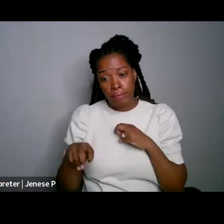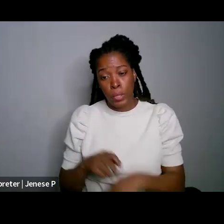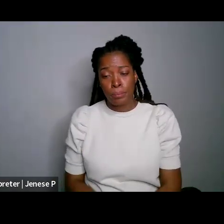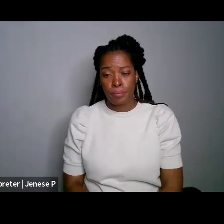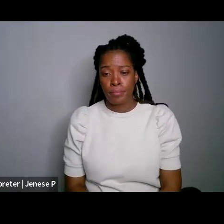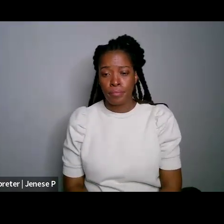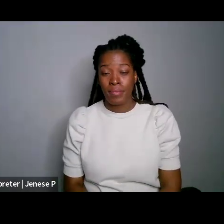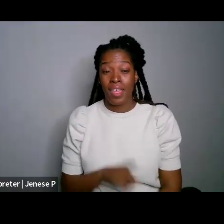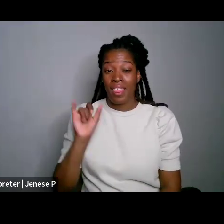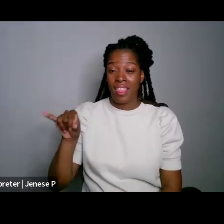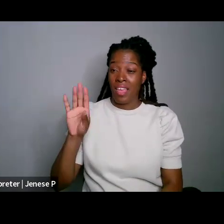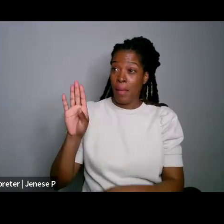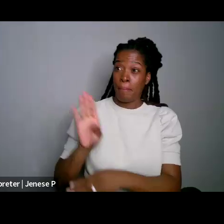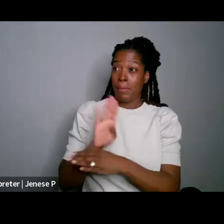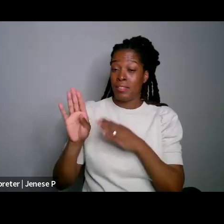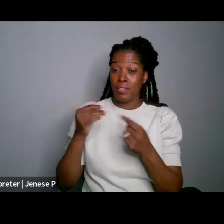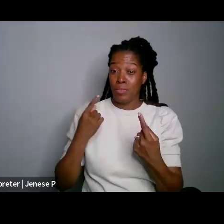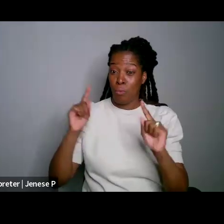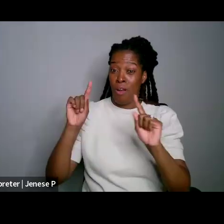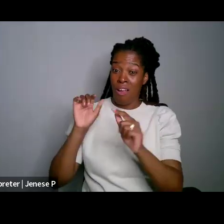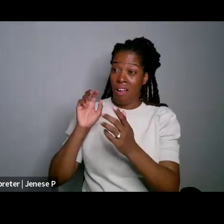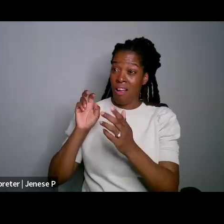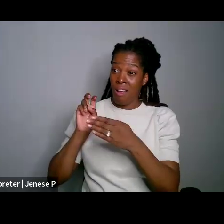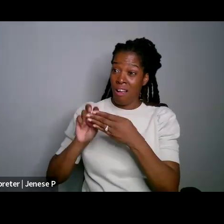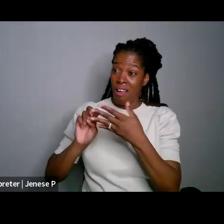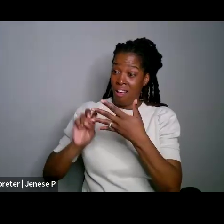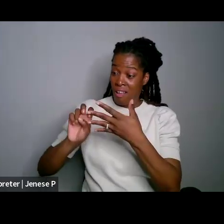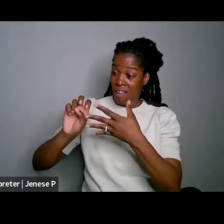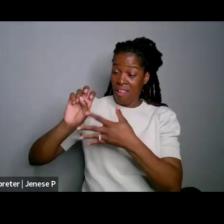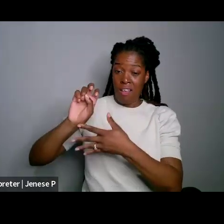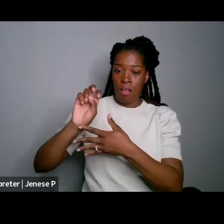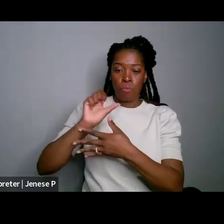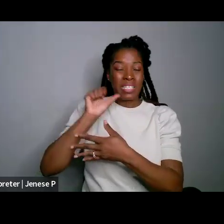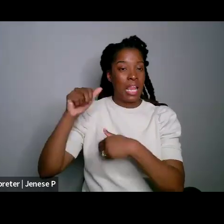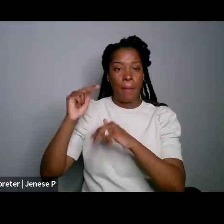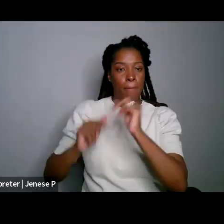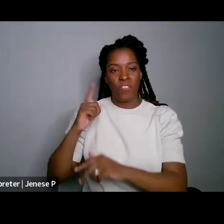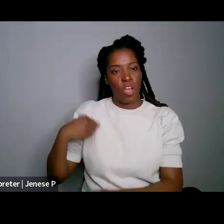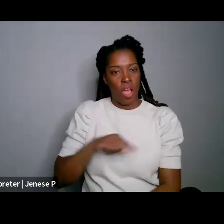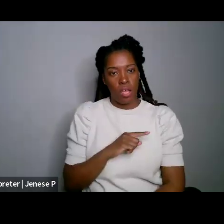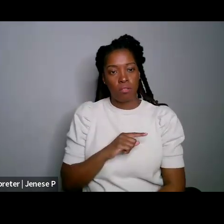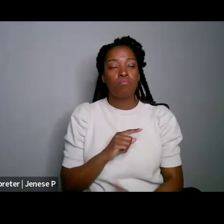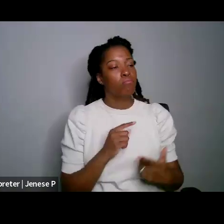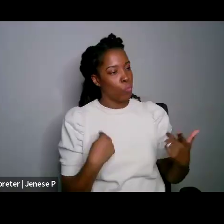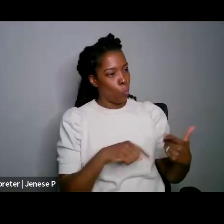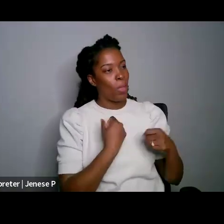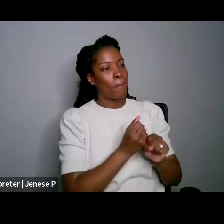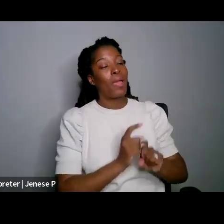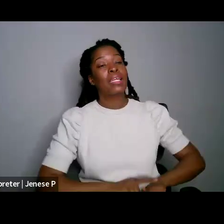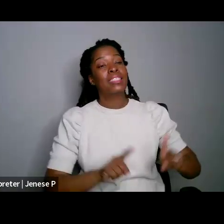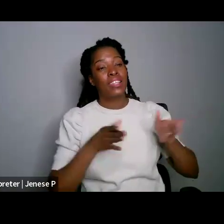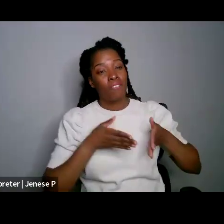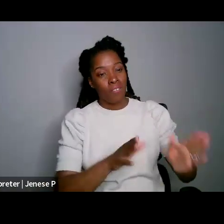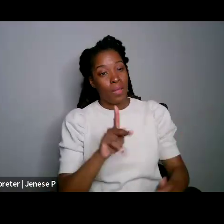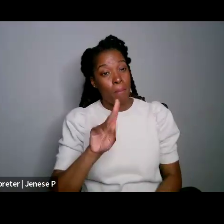That corporate ladder wasn't built for us. So we get to build a different path. And if your path is 5